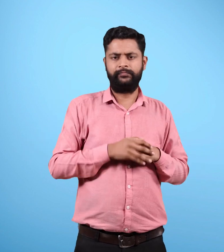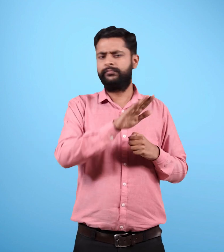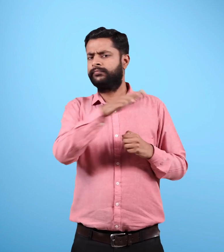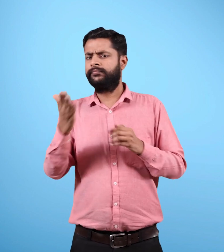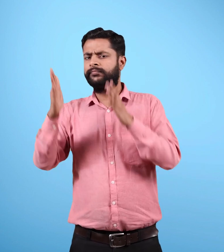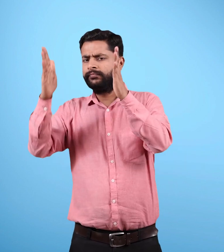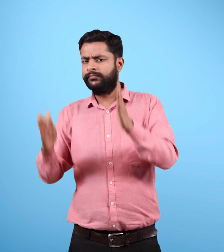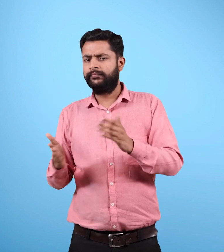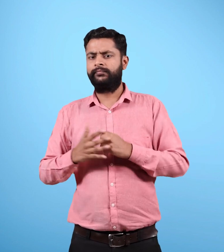Column B.